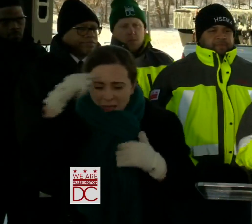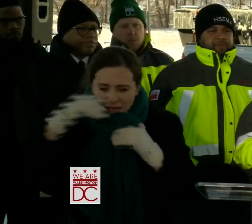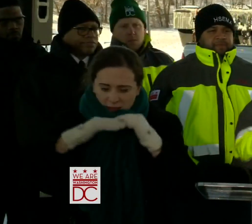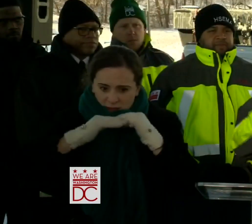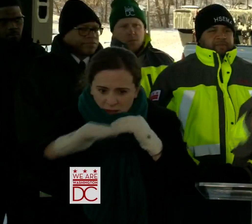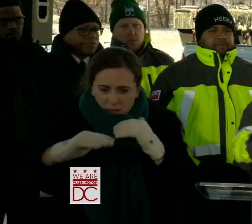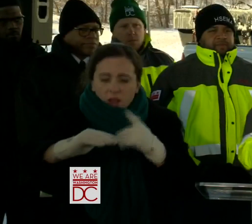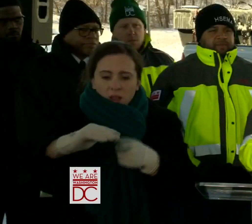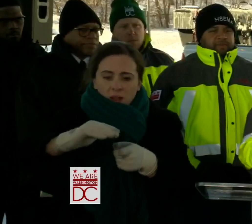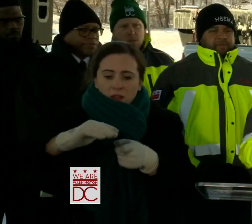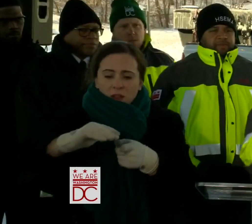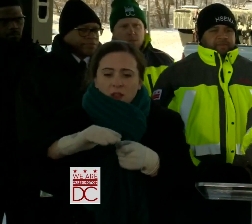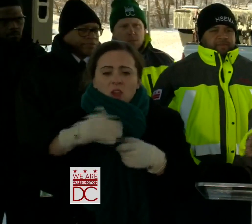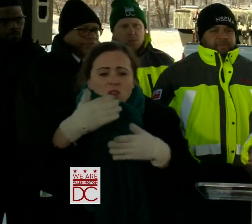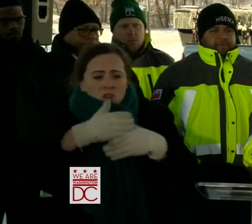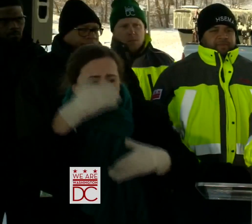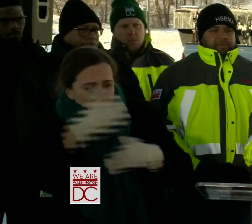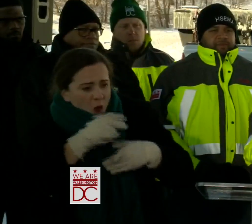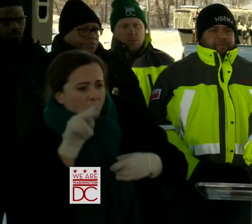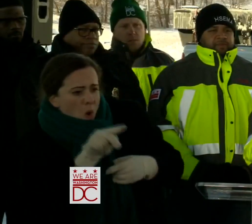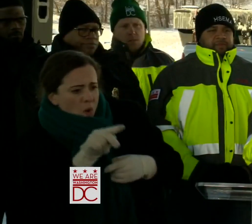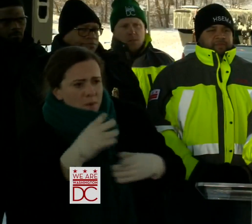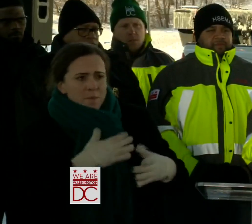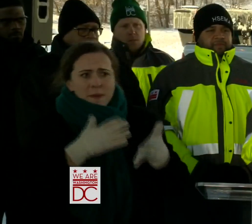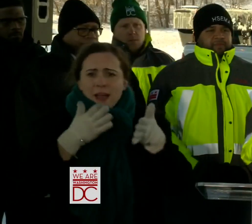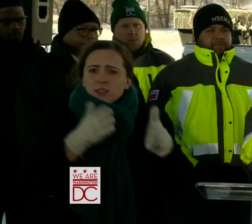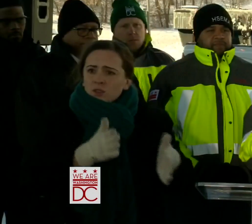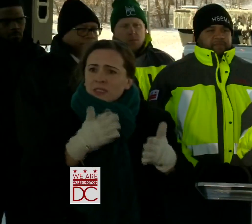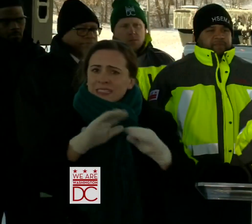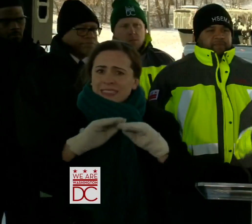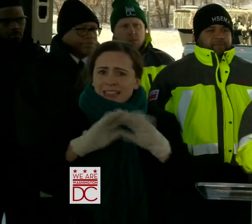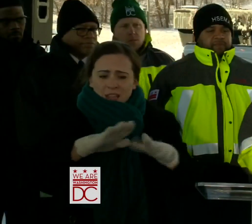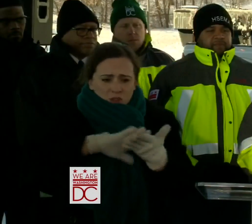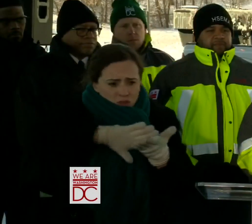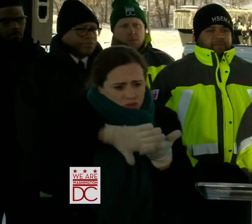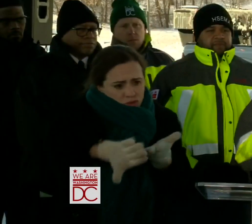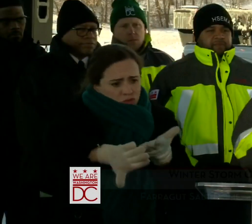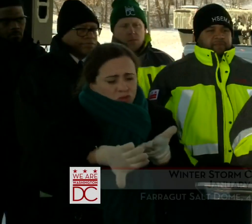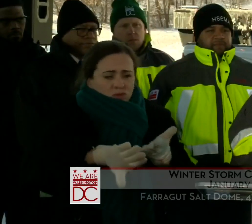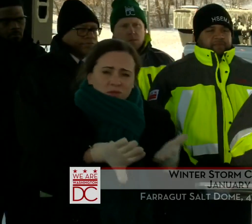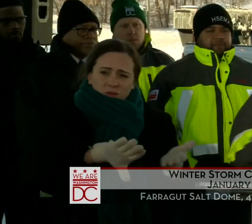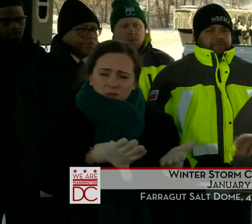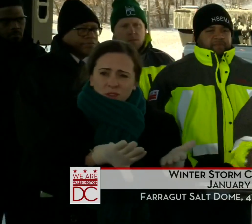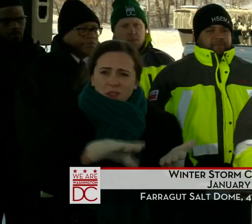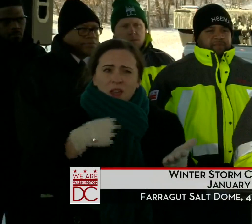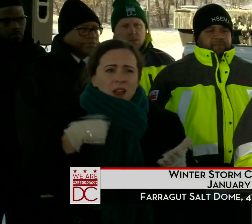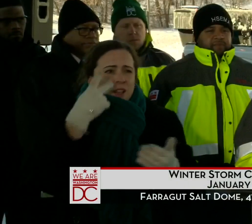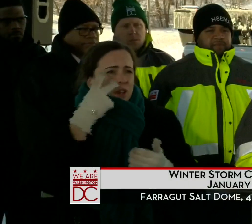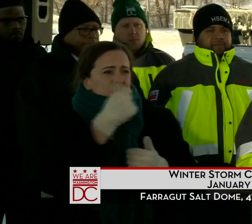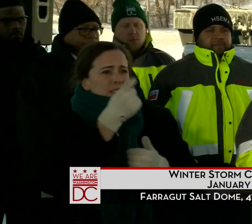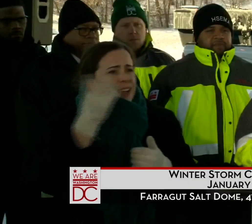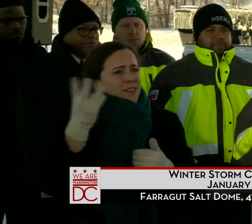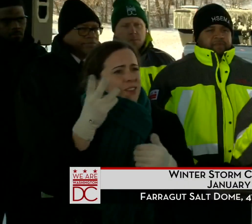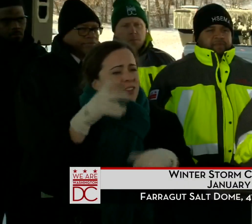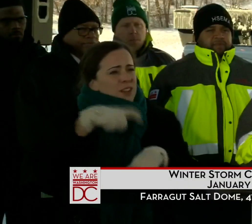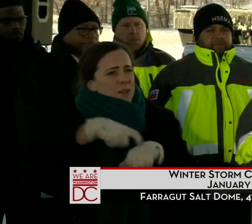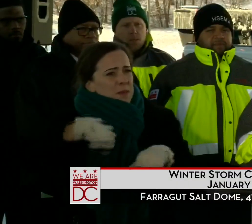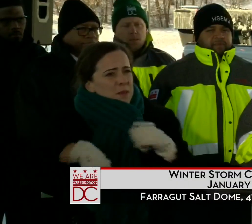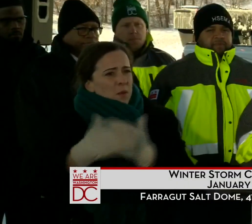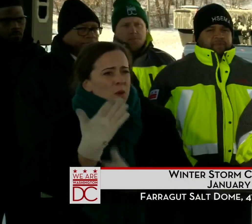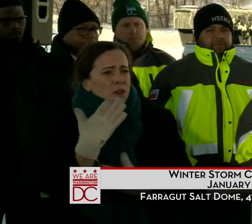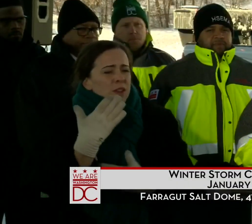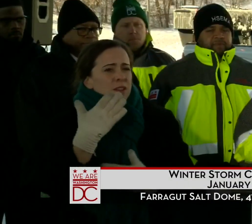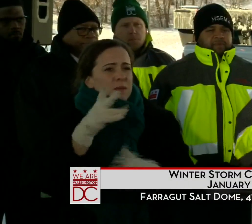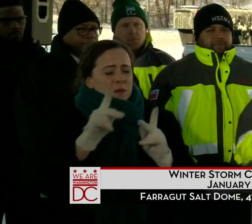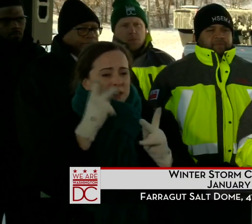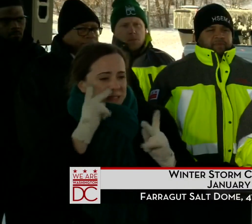clear. You might even look out your window and see your street looks clear. And with that, I saw several times this morning, people see